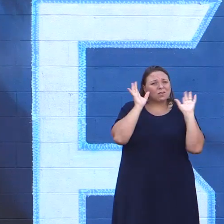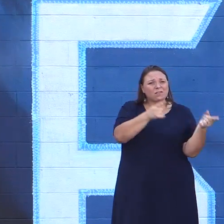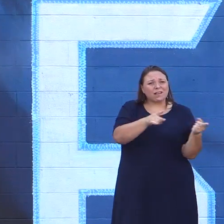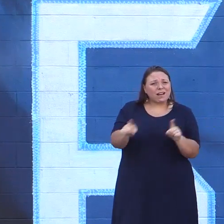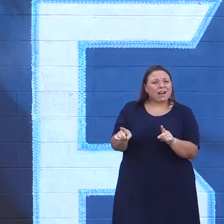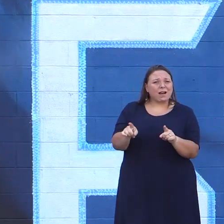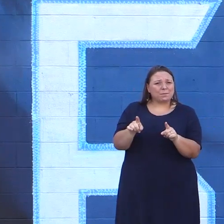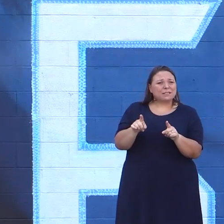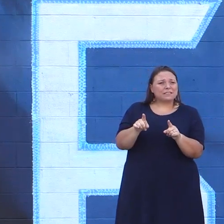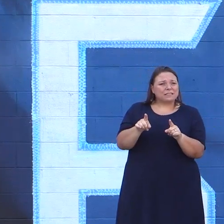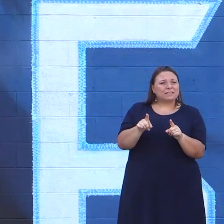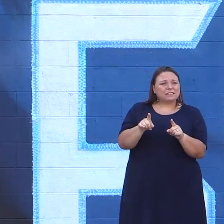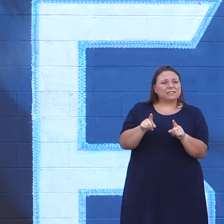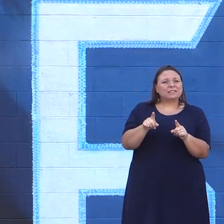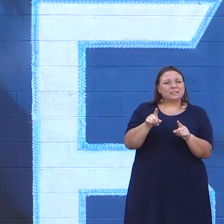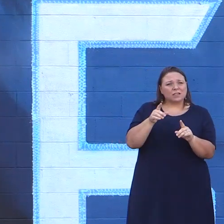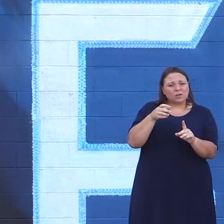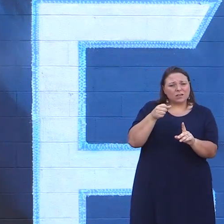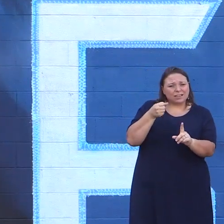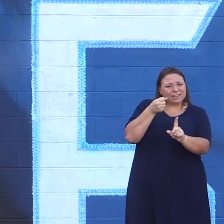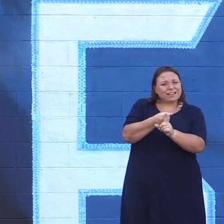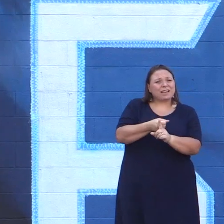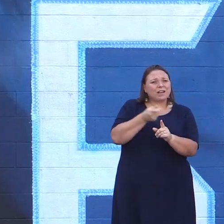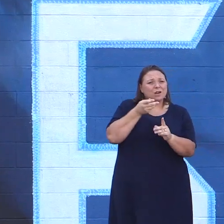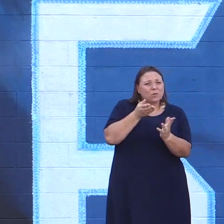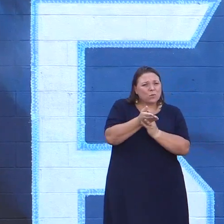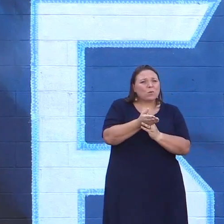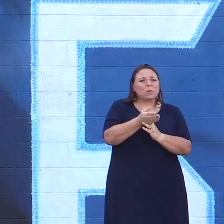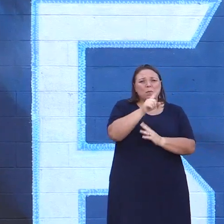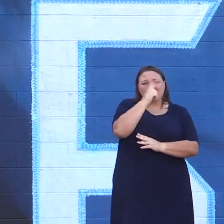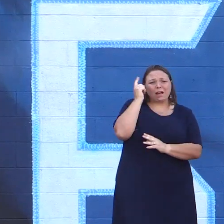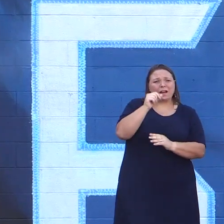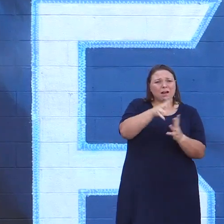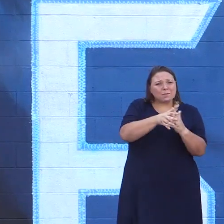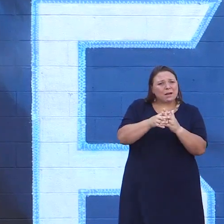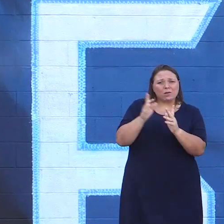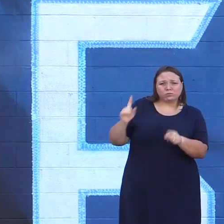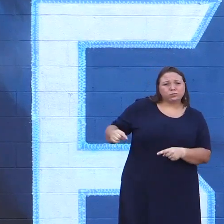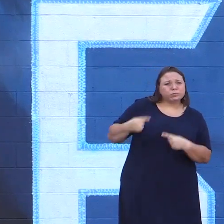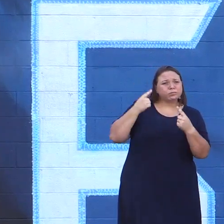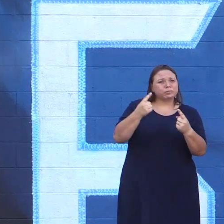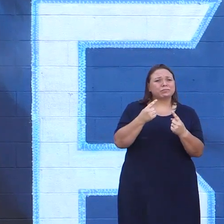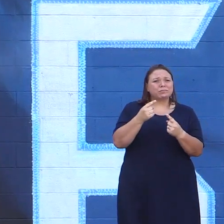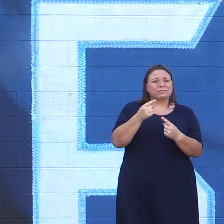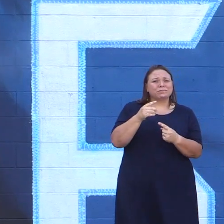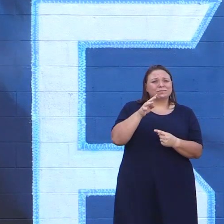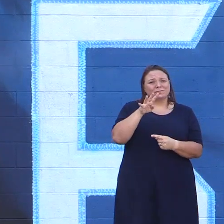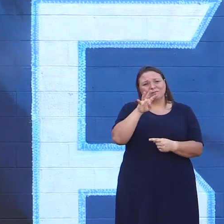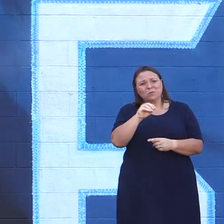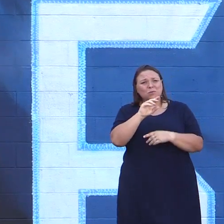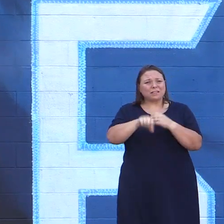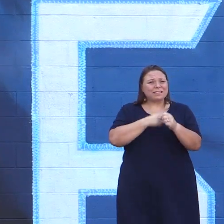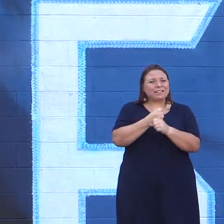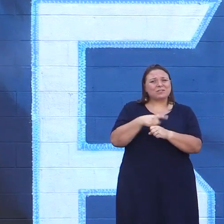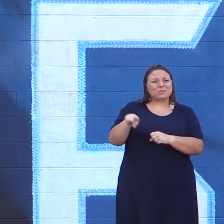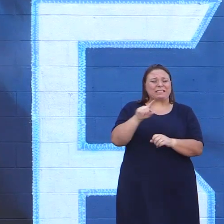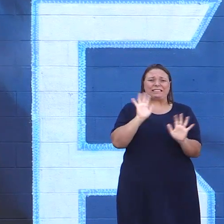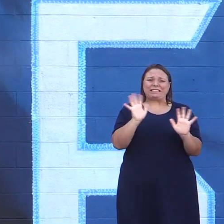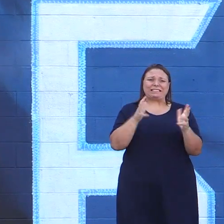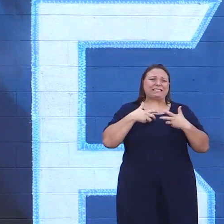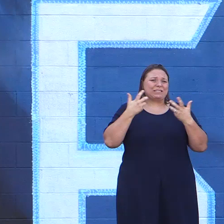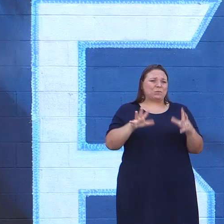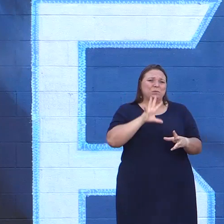have been visited upon African Americans for the last 4 centuries, so understandably, they're apprehensive about participating in